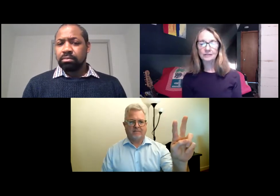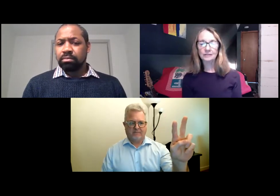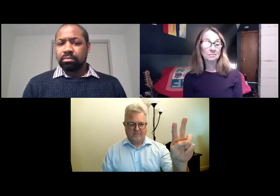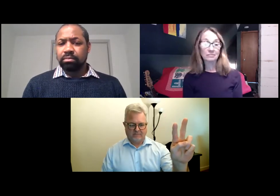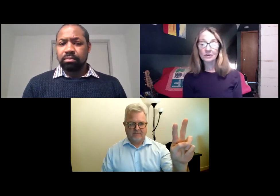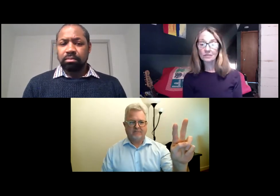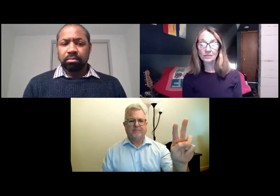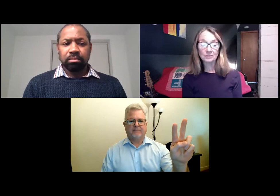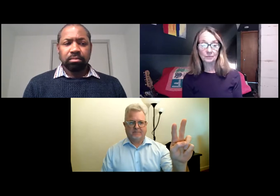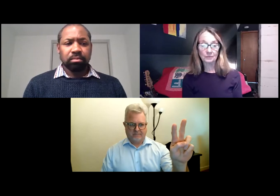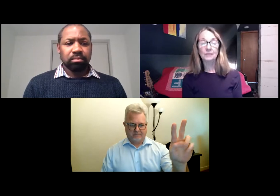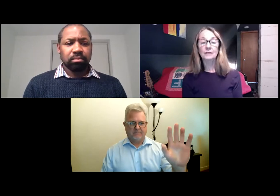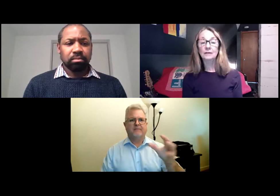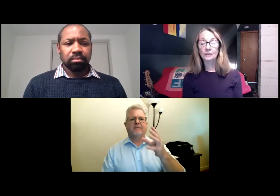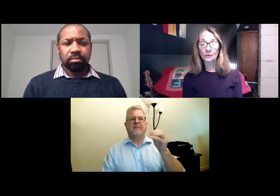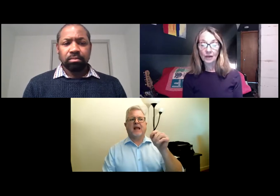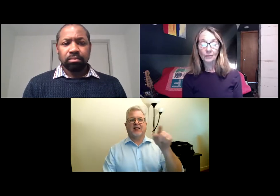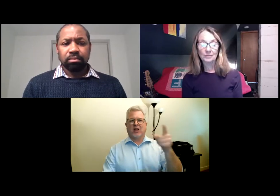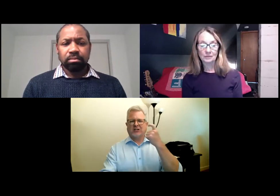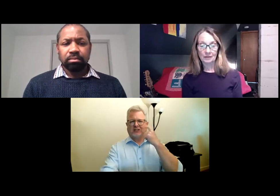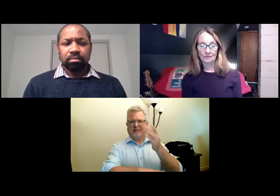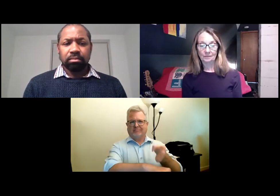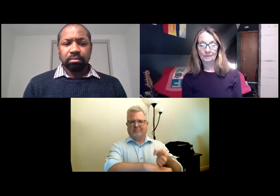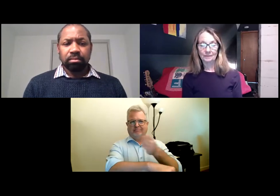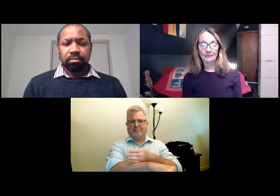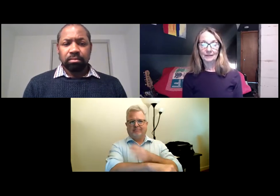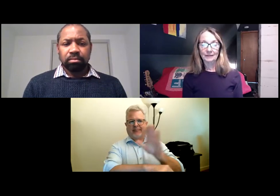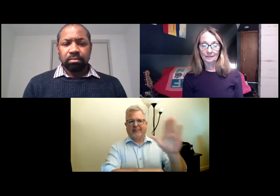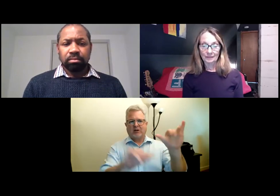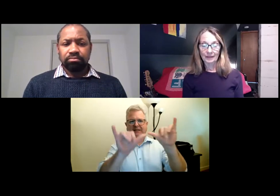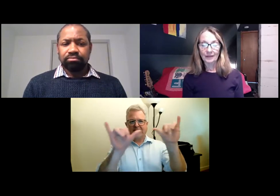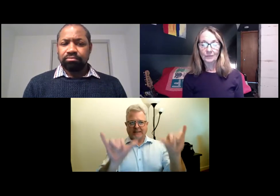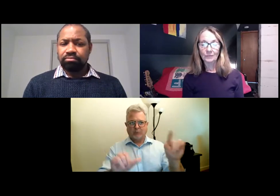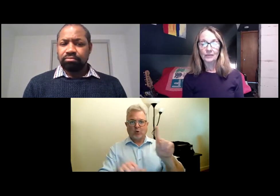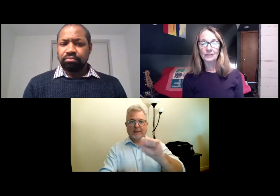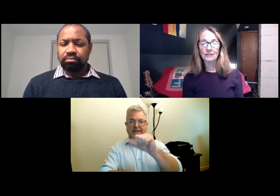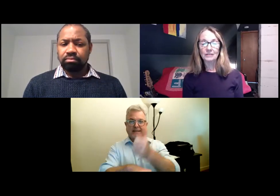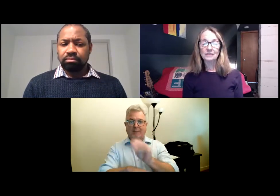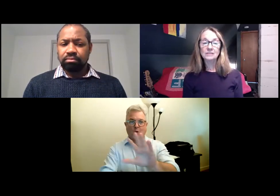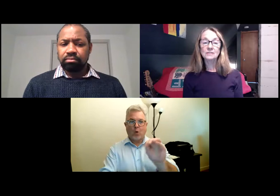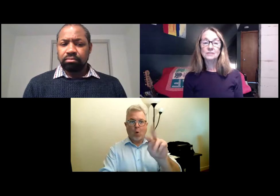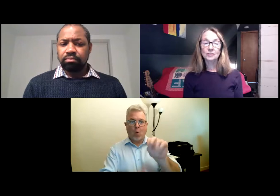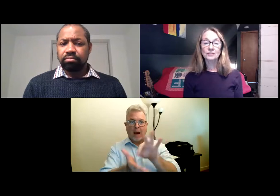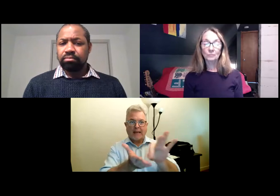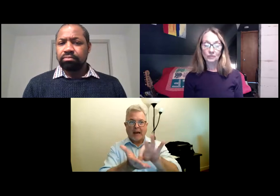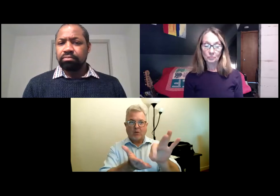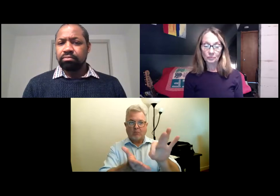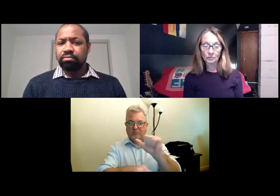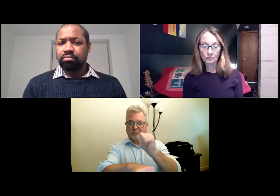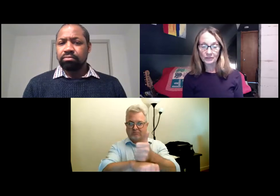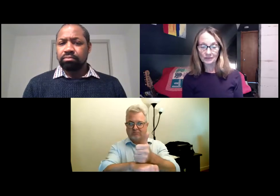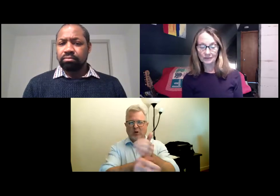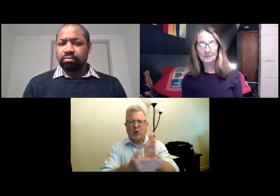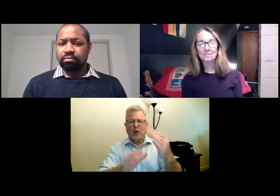portal.rhodeisland.gov. Very, very simple. Go to that website. And the system just was